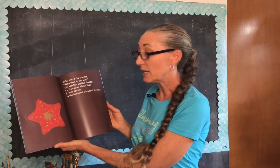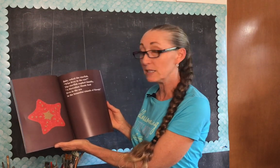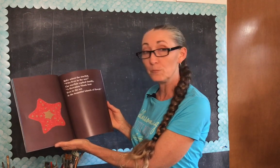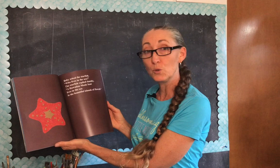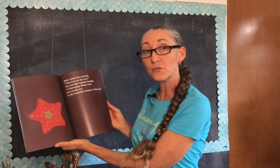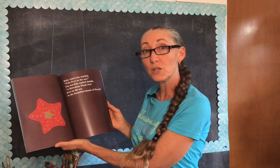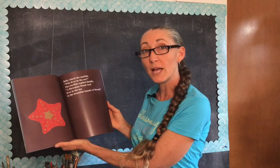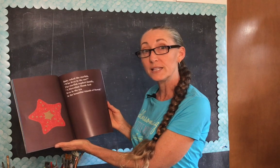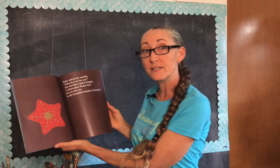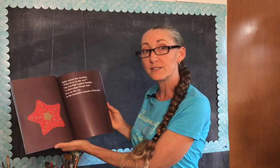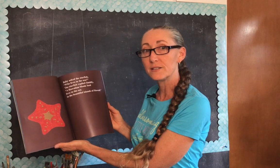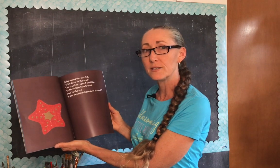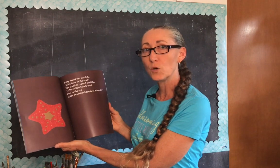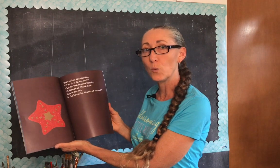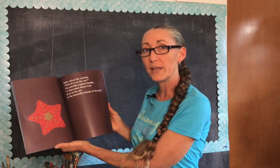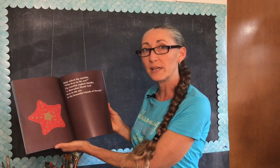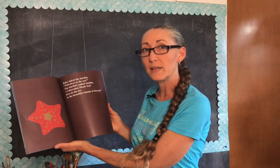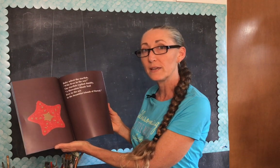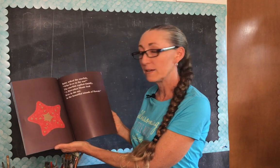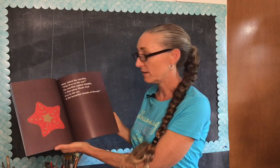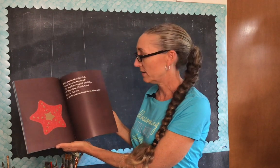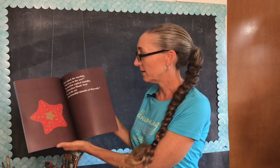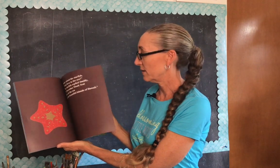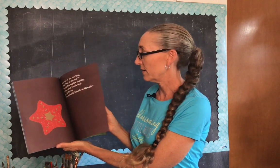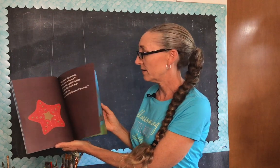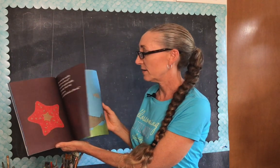the beautiful islands of Hawaii."